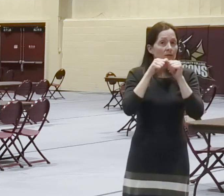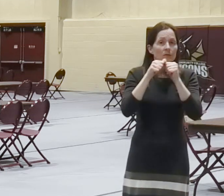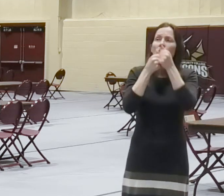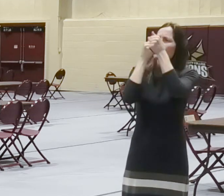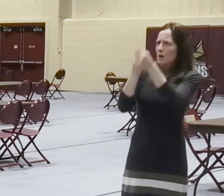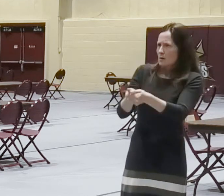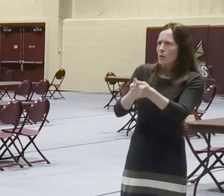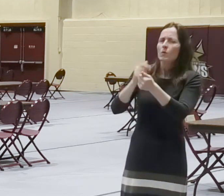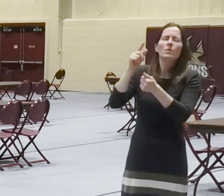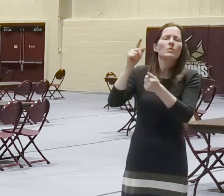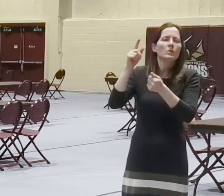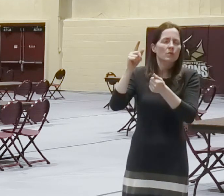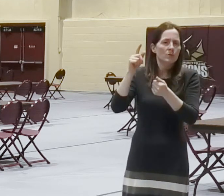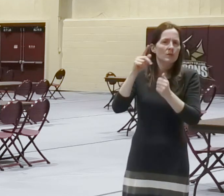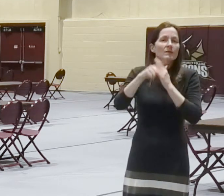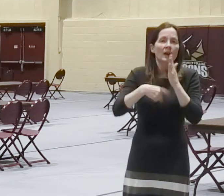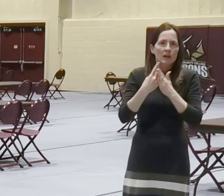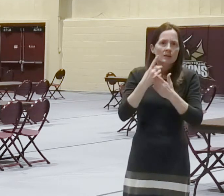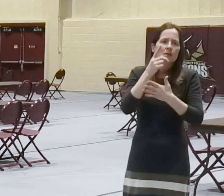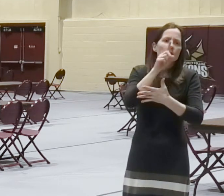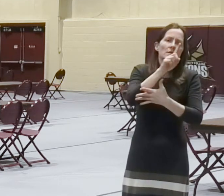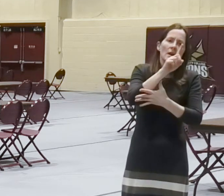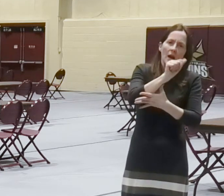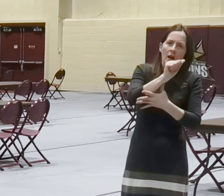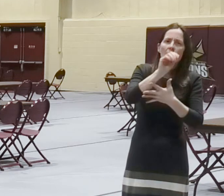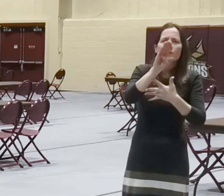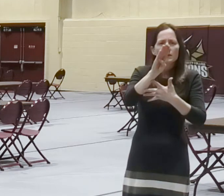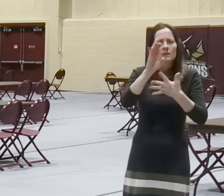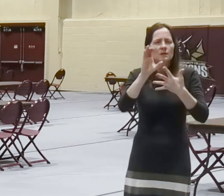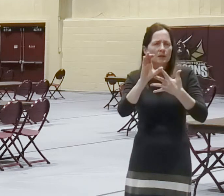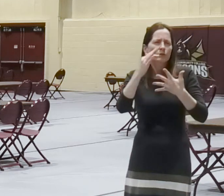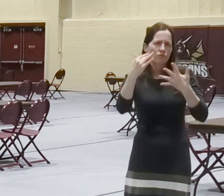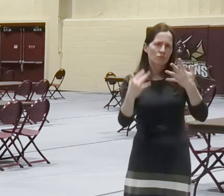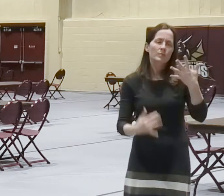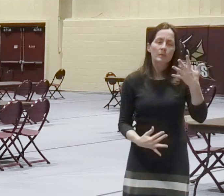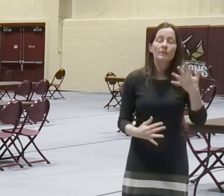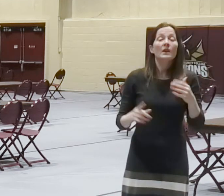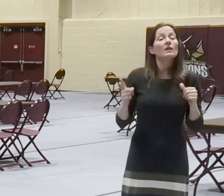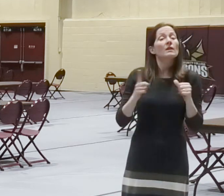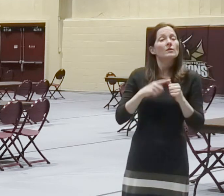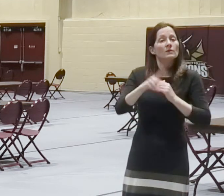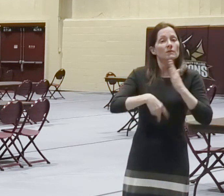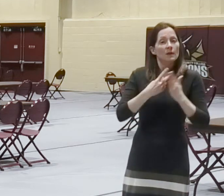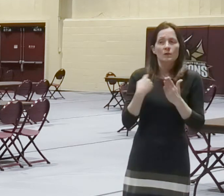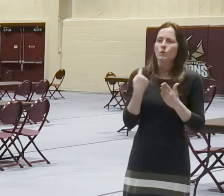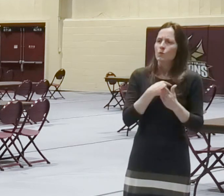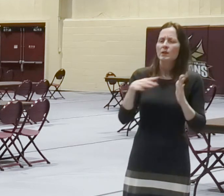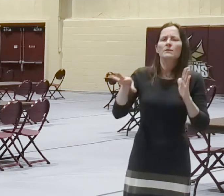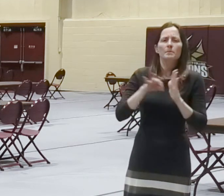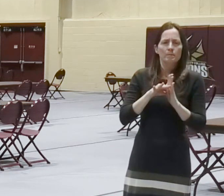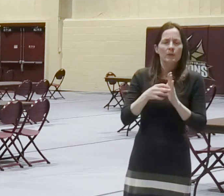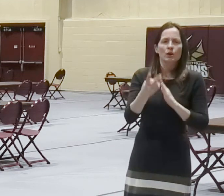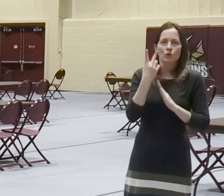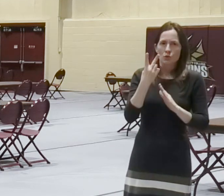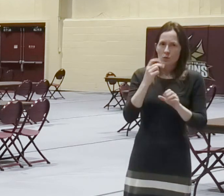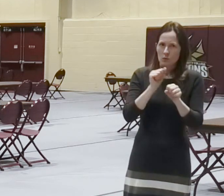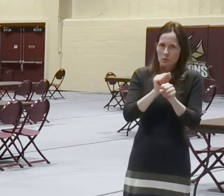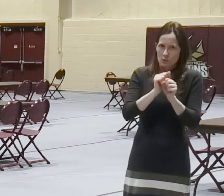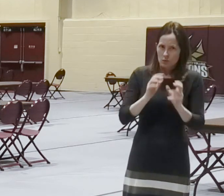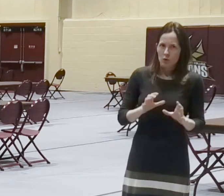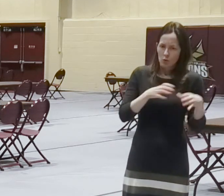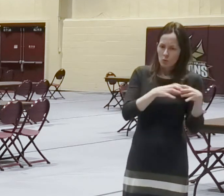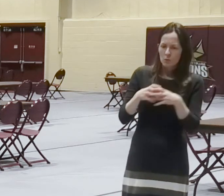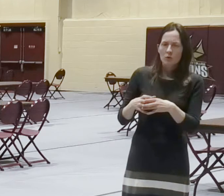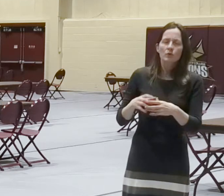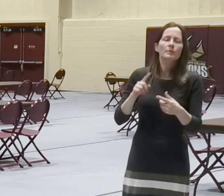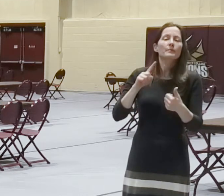for administration of these vaccines. In our first phase, we distinguish two employee groups. Group 1 consists of